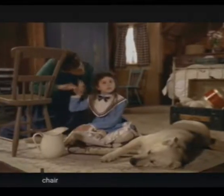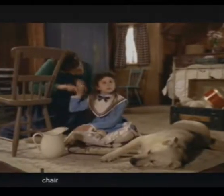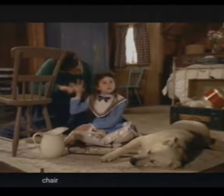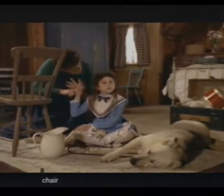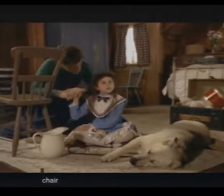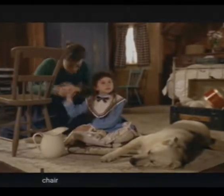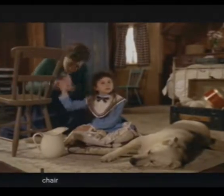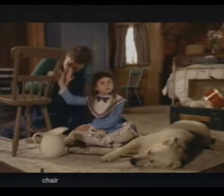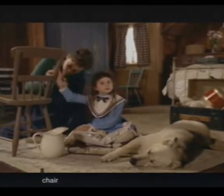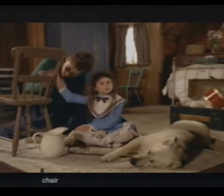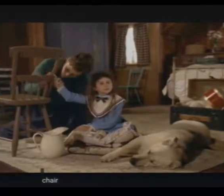Care.